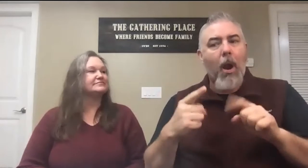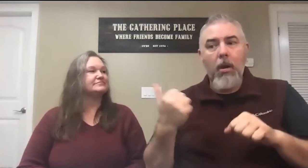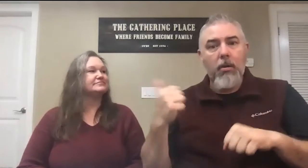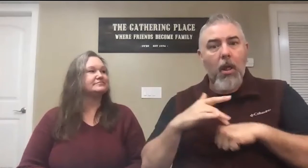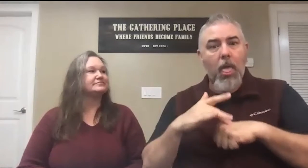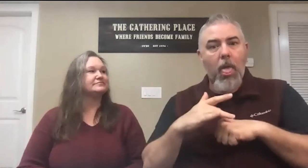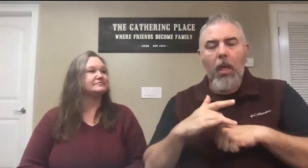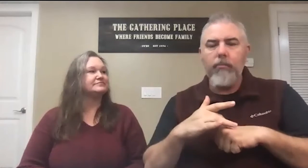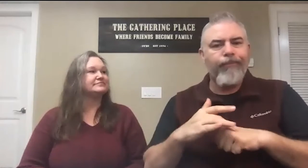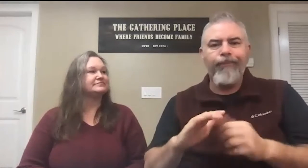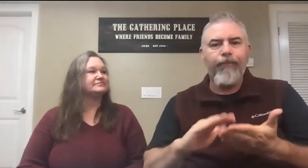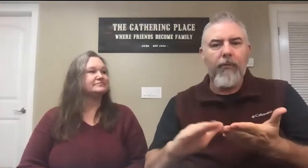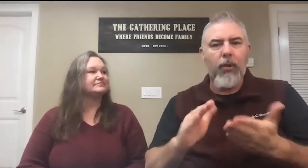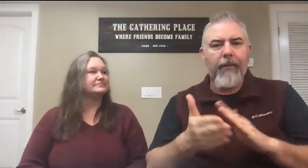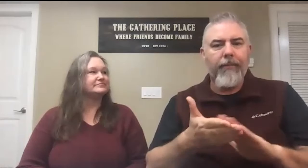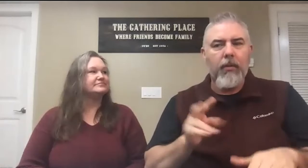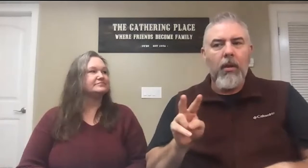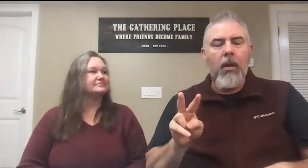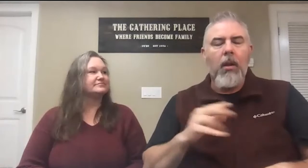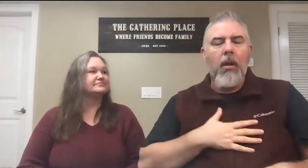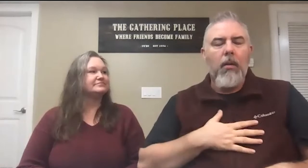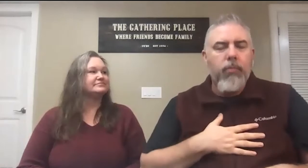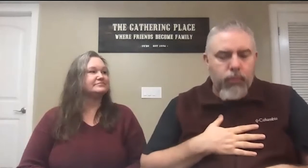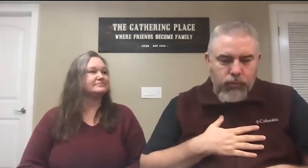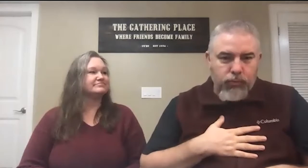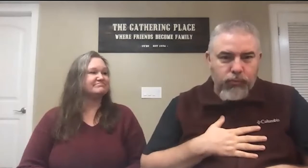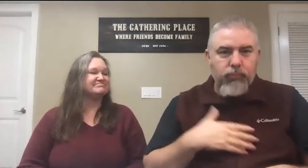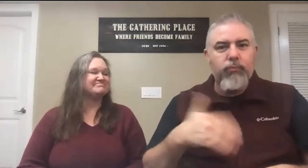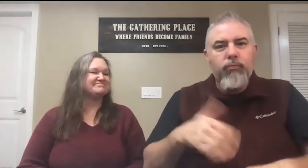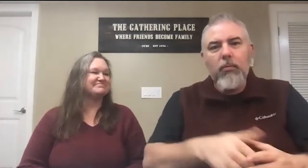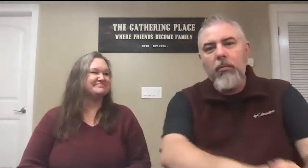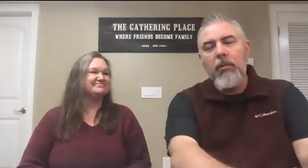disappointed. But did she object about that? No, she just forgives me for it. She shows me grace.